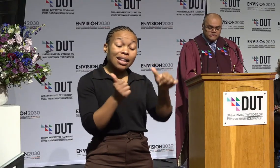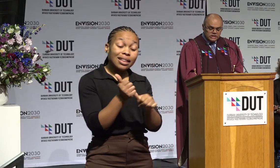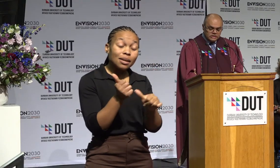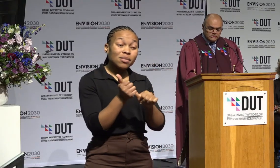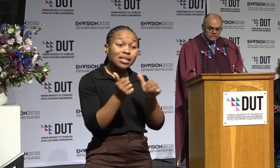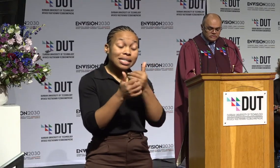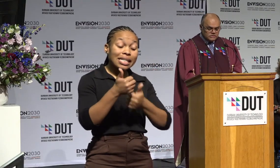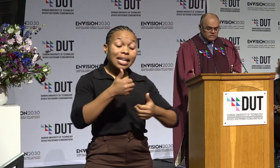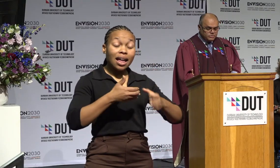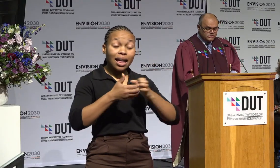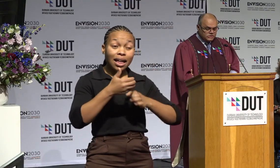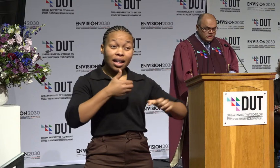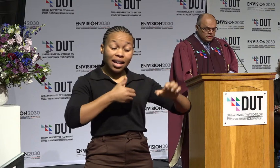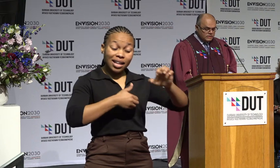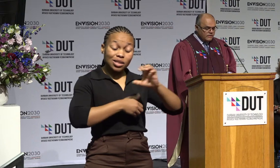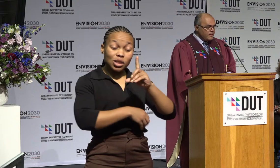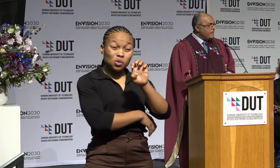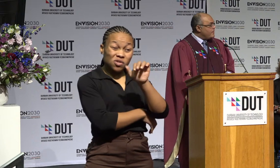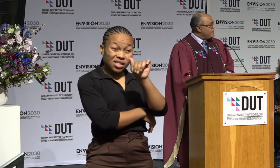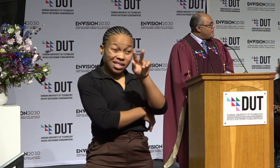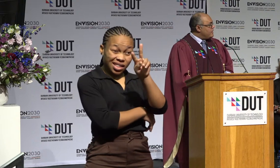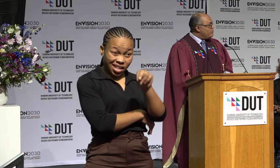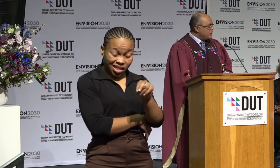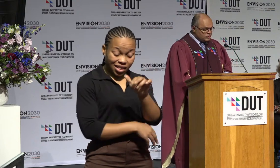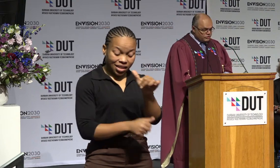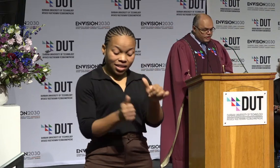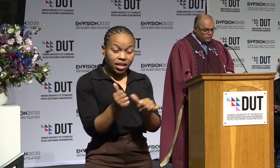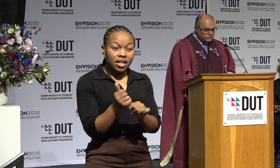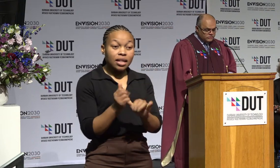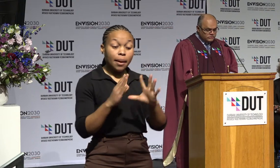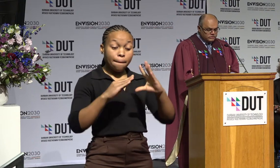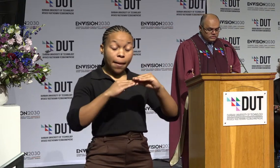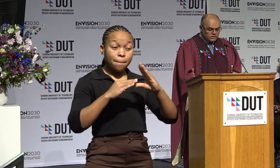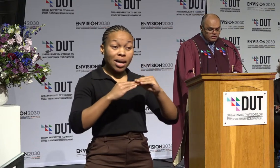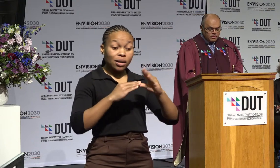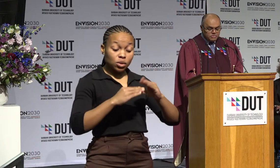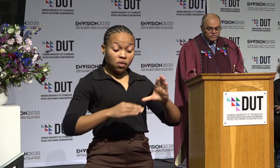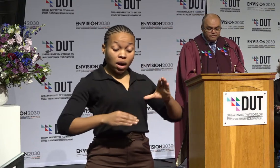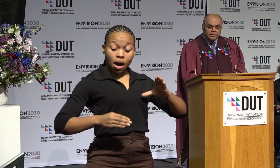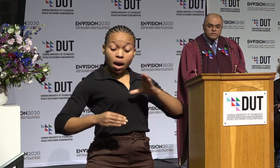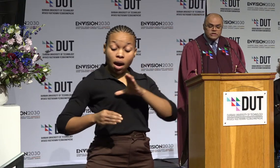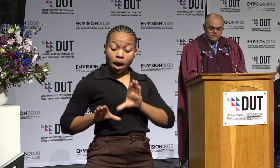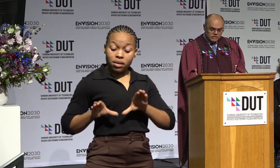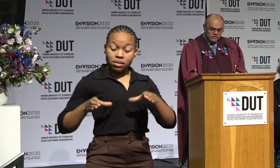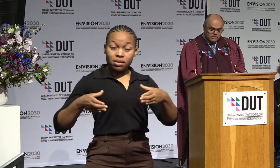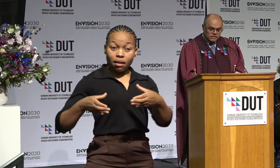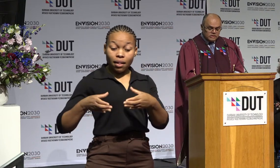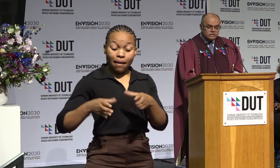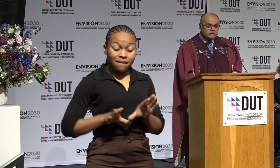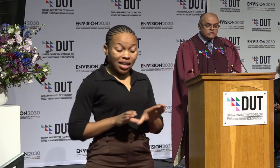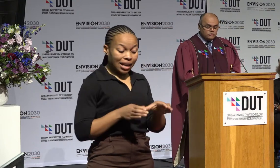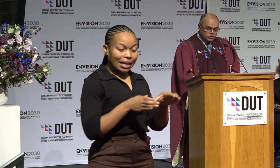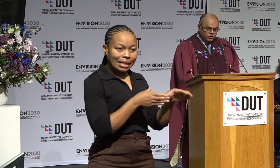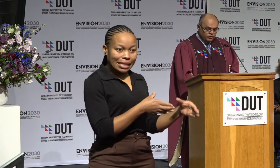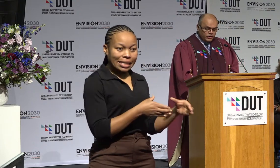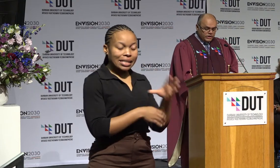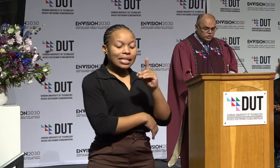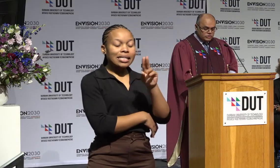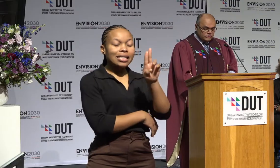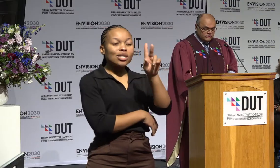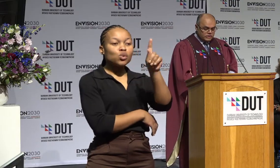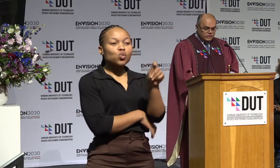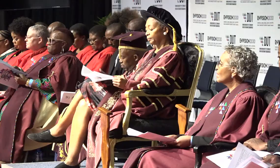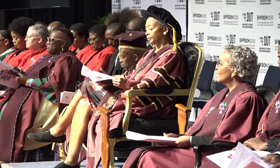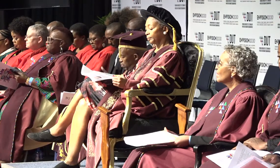Executive Dean, Deputy Dean, our members of Council, members of faculty, the DUT